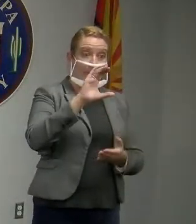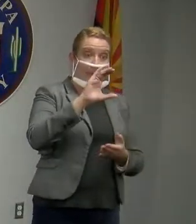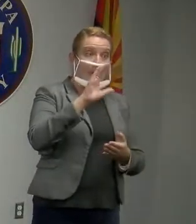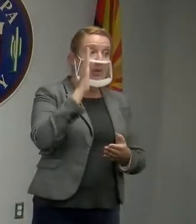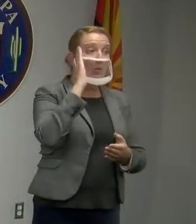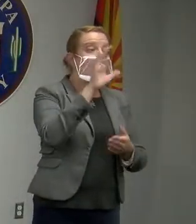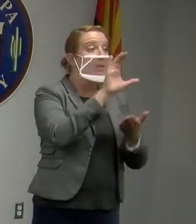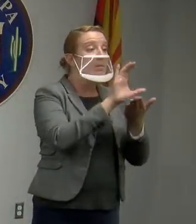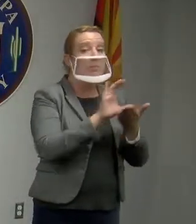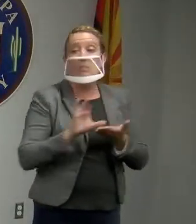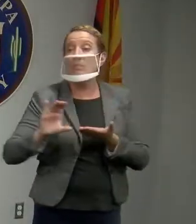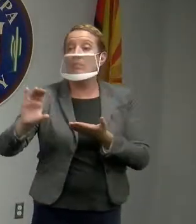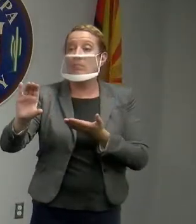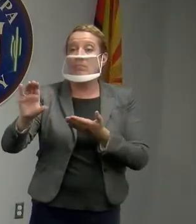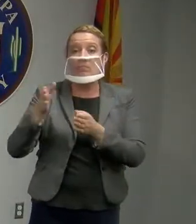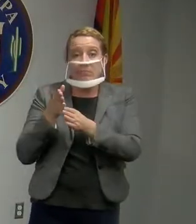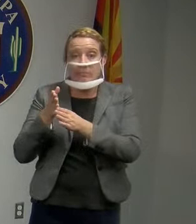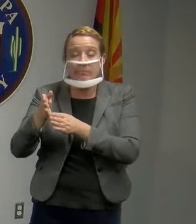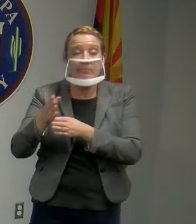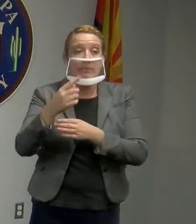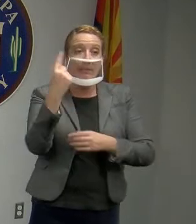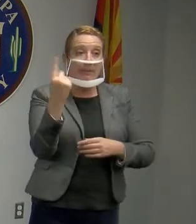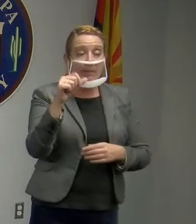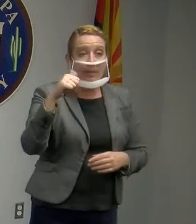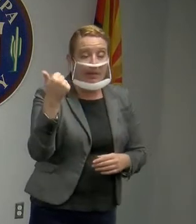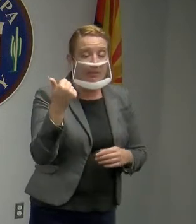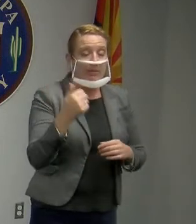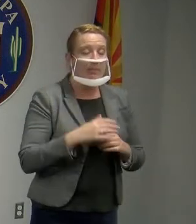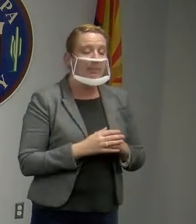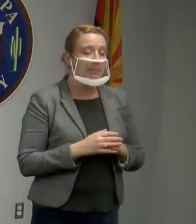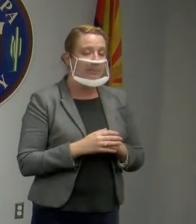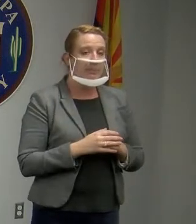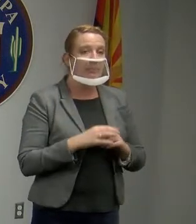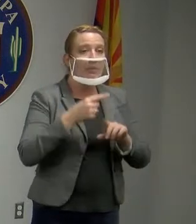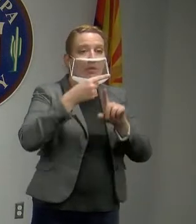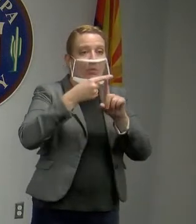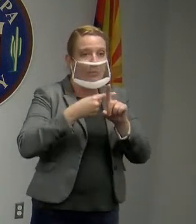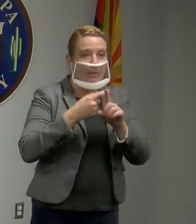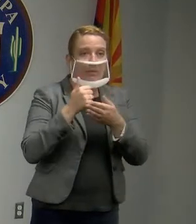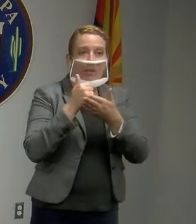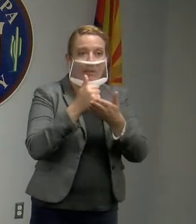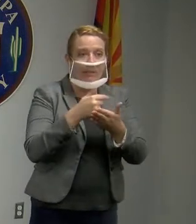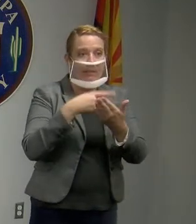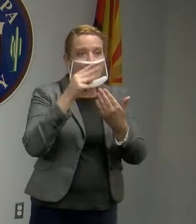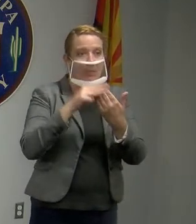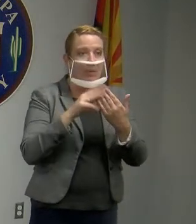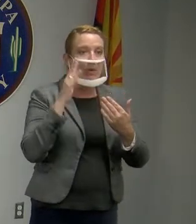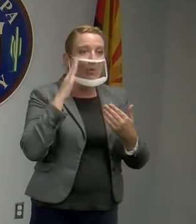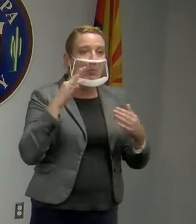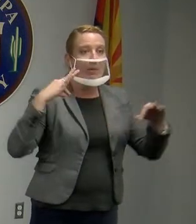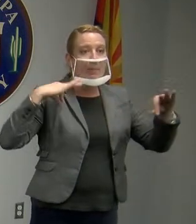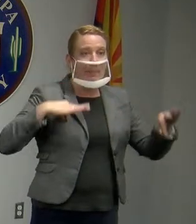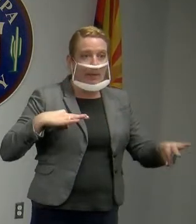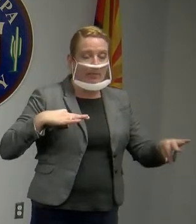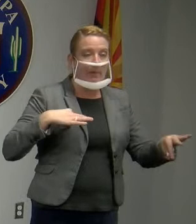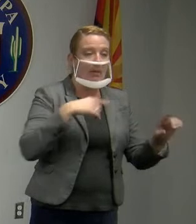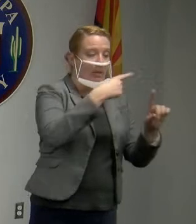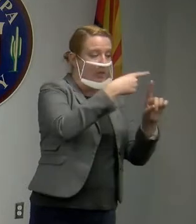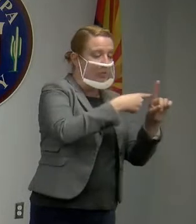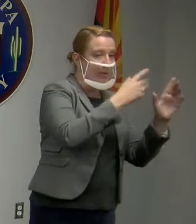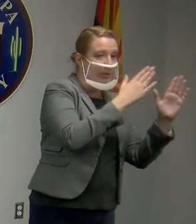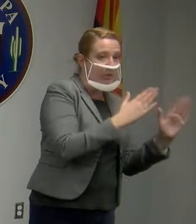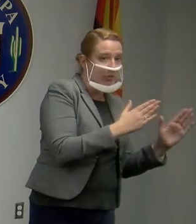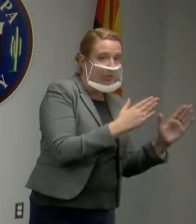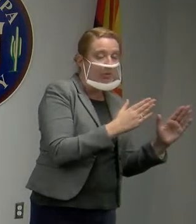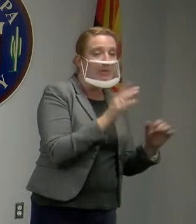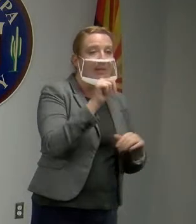I think it's important to remember that the rental assistance program benefits not only the renters, but also the landlords who have mortgages to